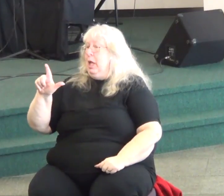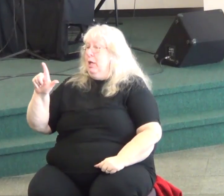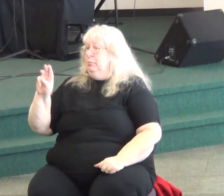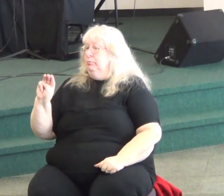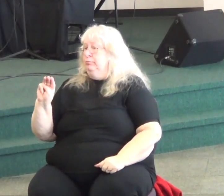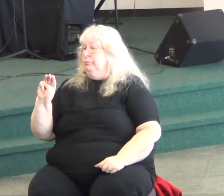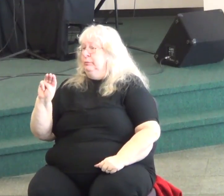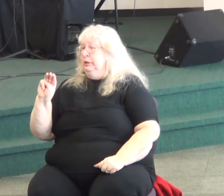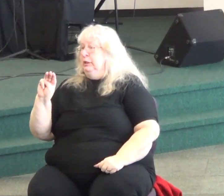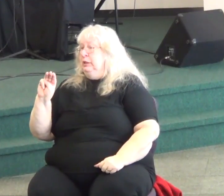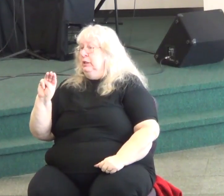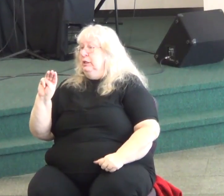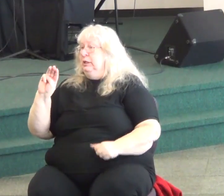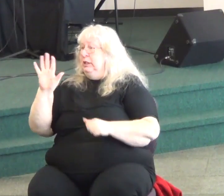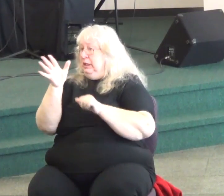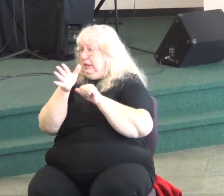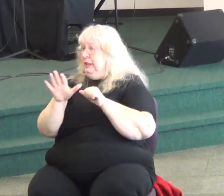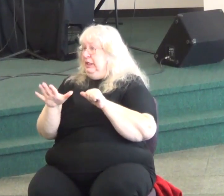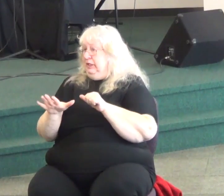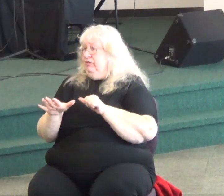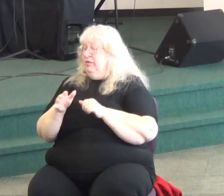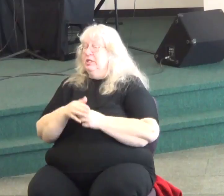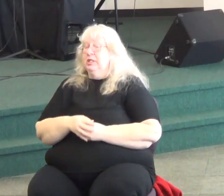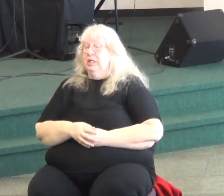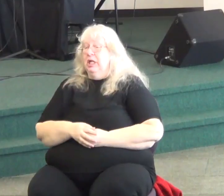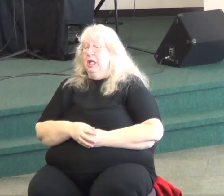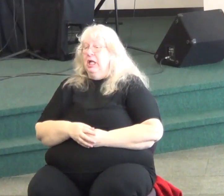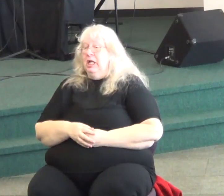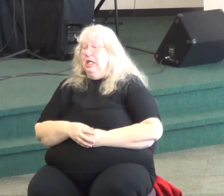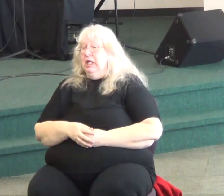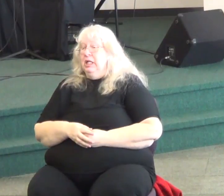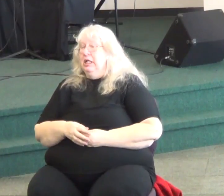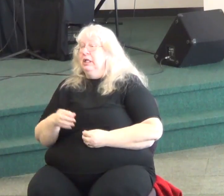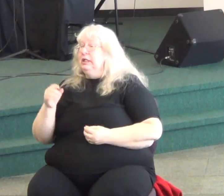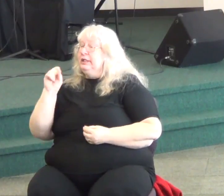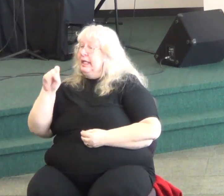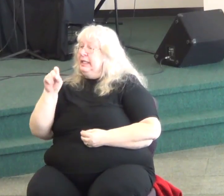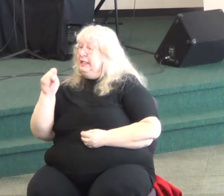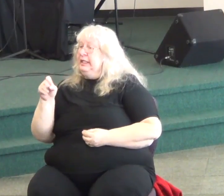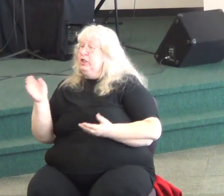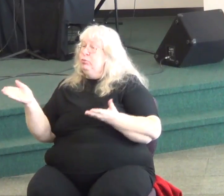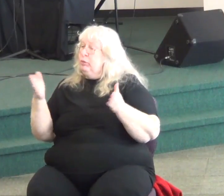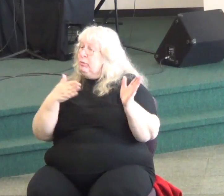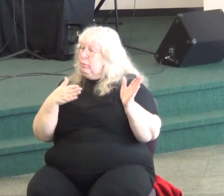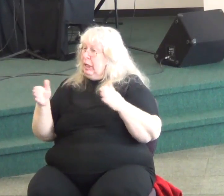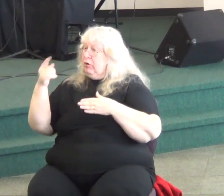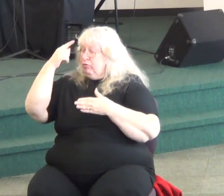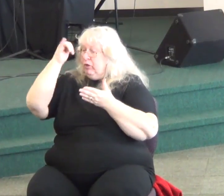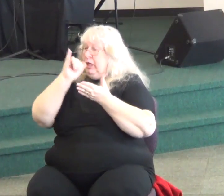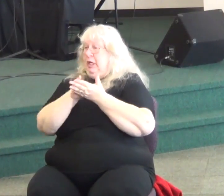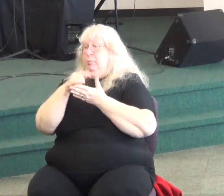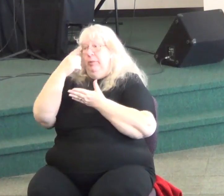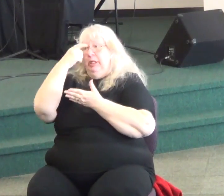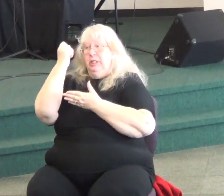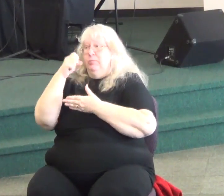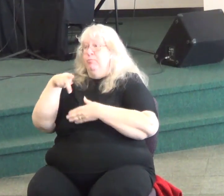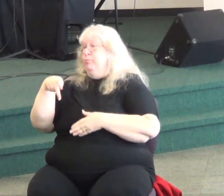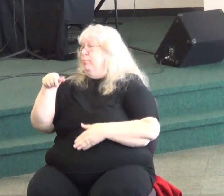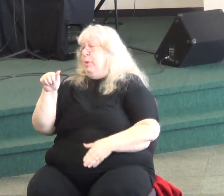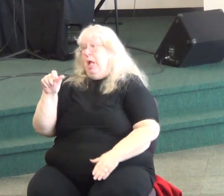us to take that at heart and be intentional about our faith with Jesus. Nothing happens